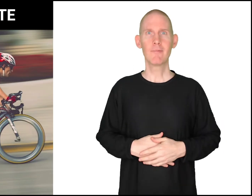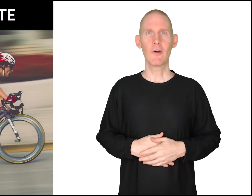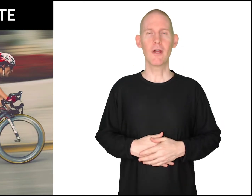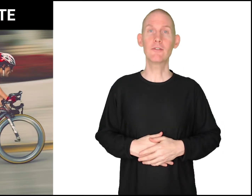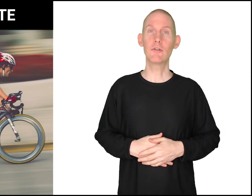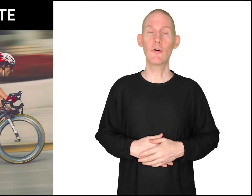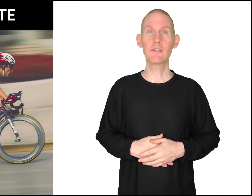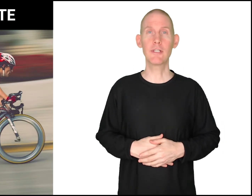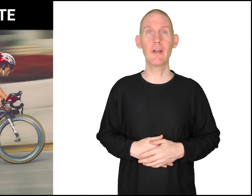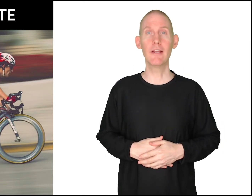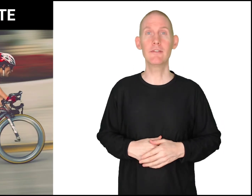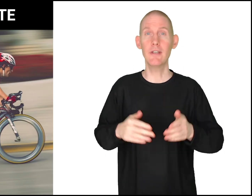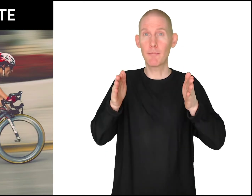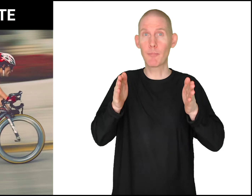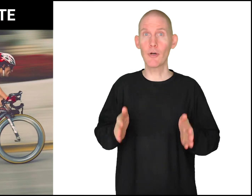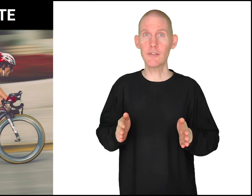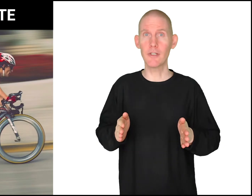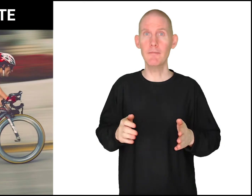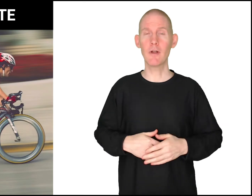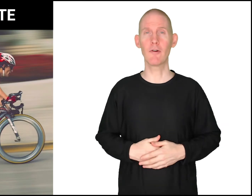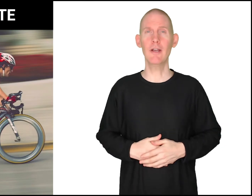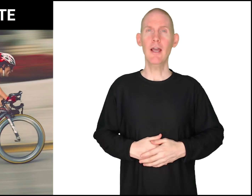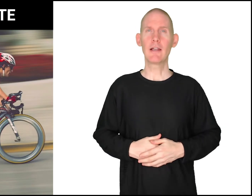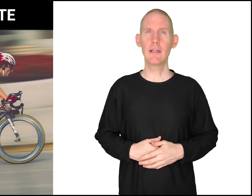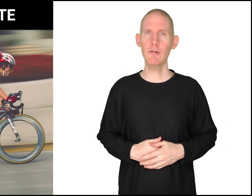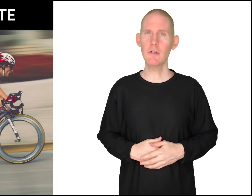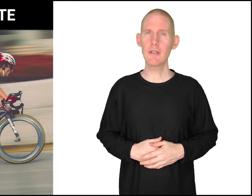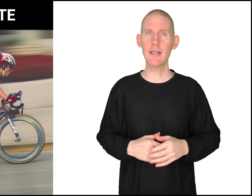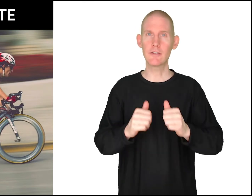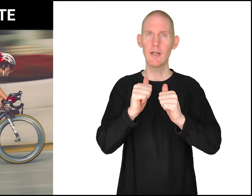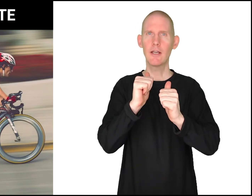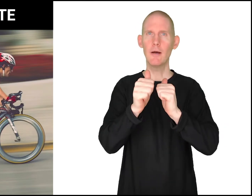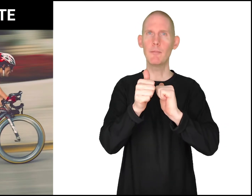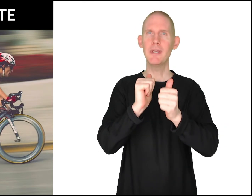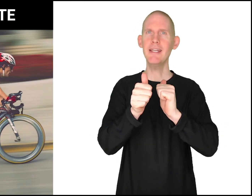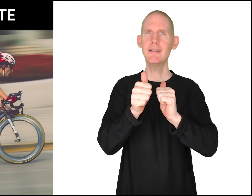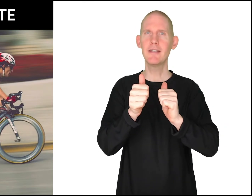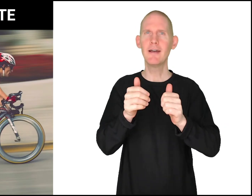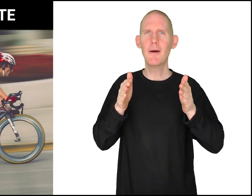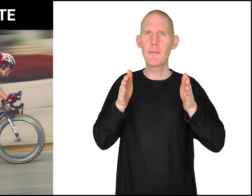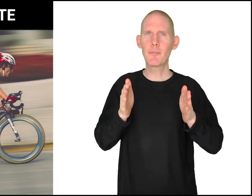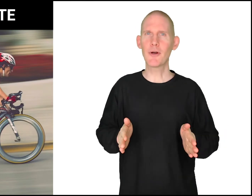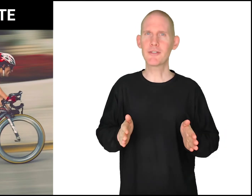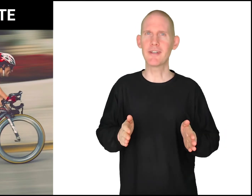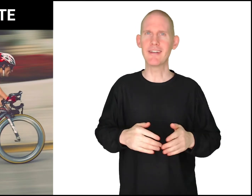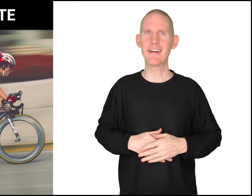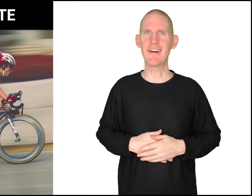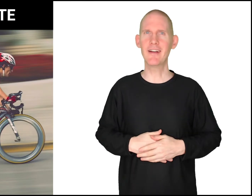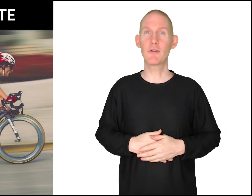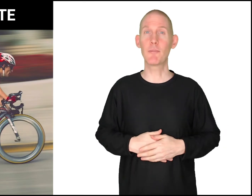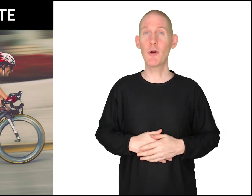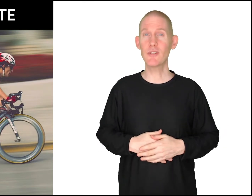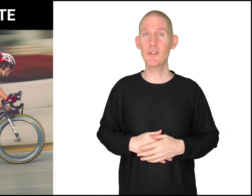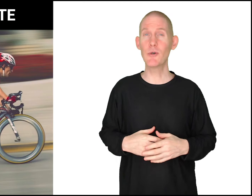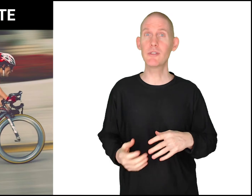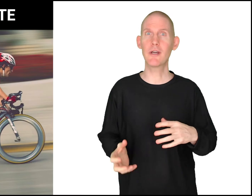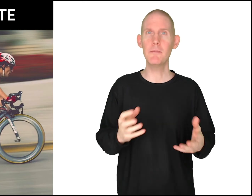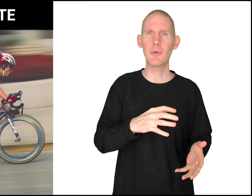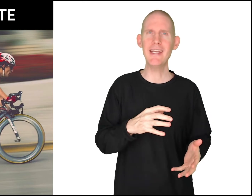Okay, so you notice how it ends in person, all right? Literally, it's compete, person, all right? So the person who is